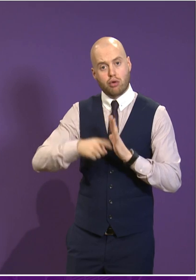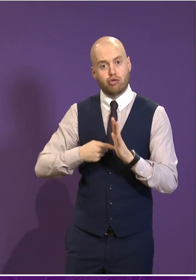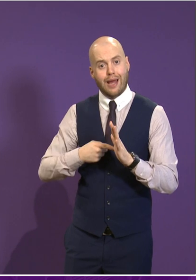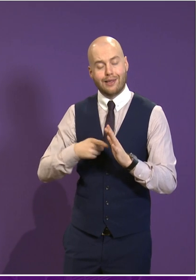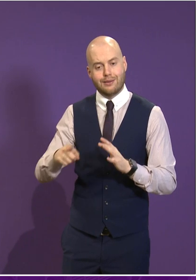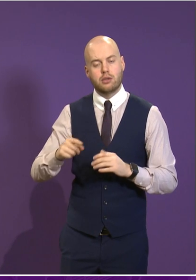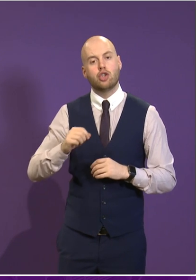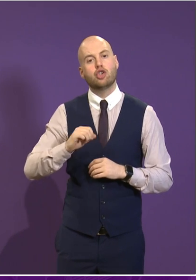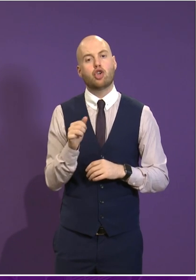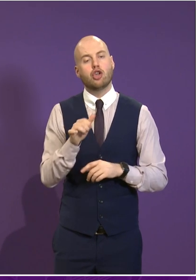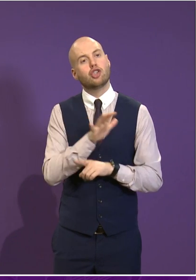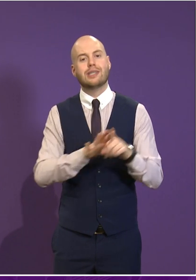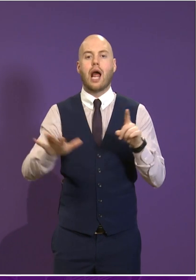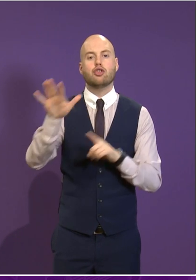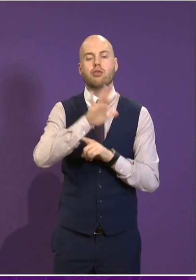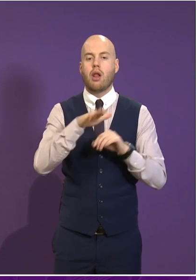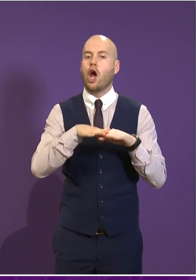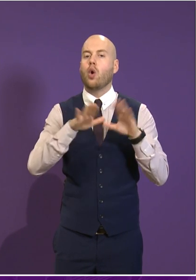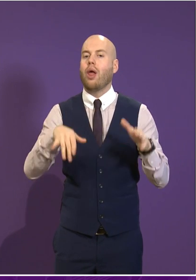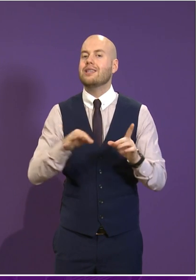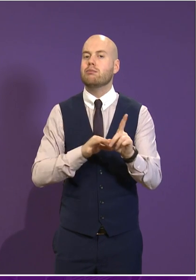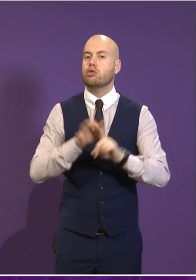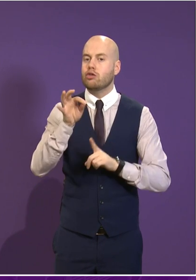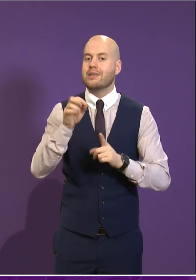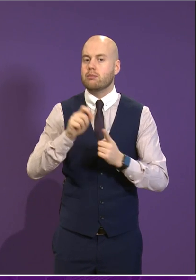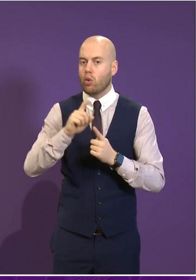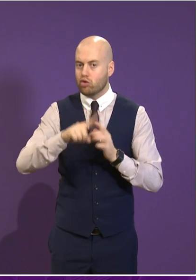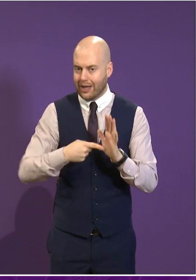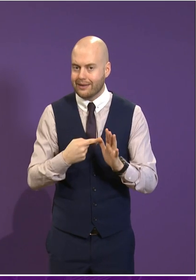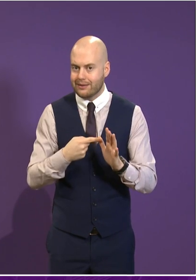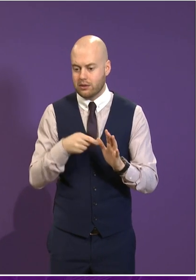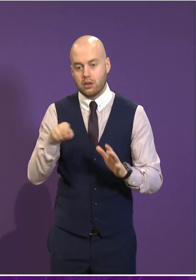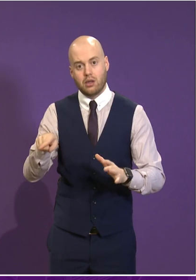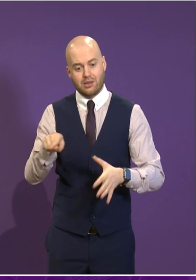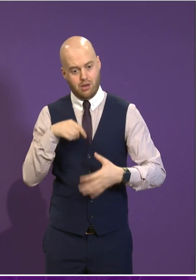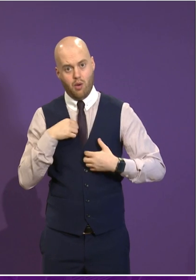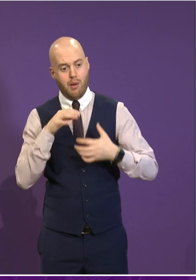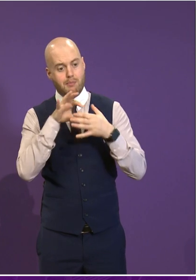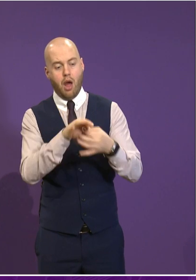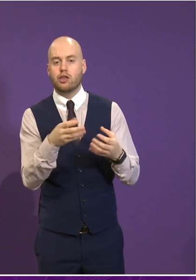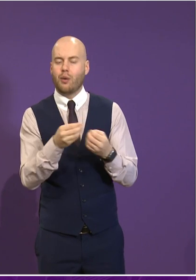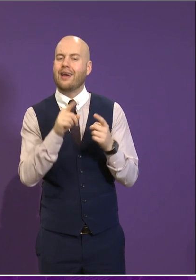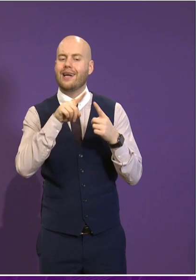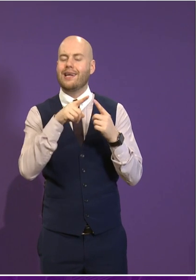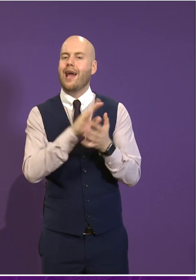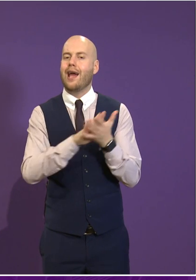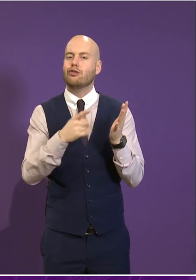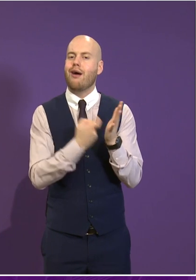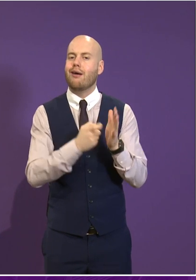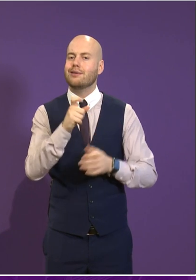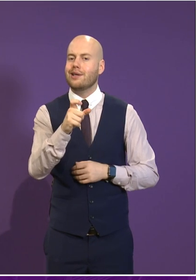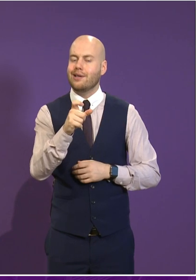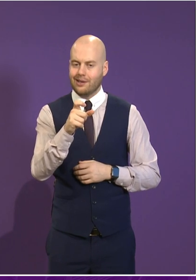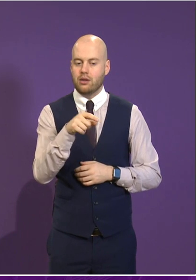Project. And this is about, you know, our partnership, you know, with the EHRC, Close the Gap,